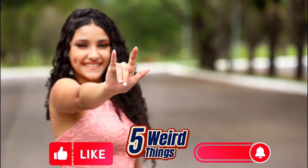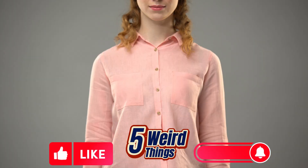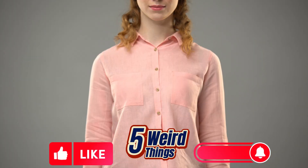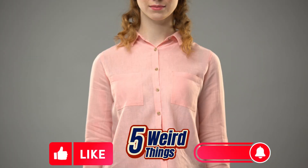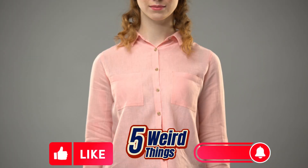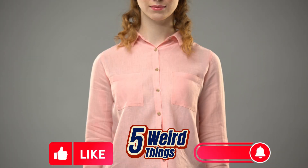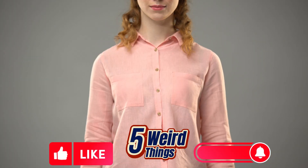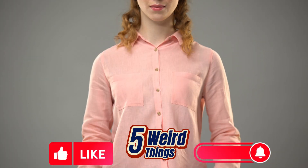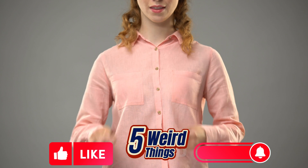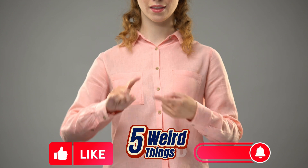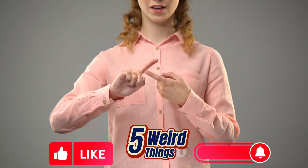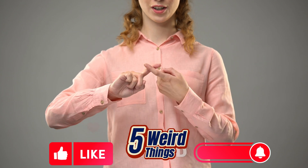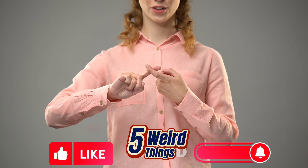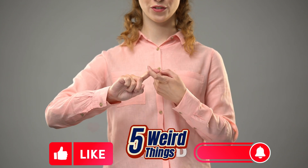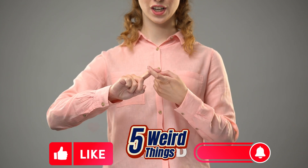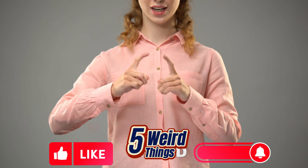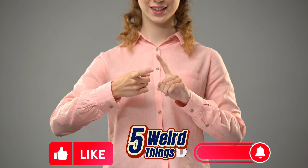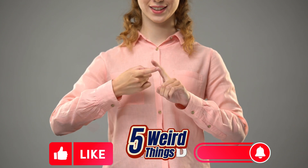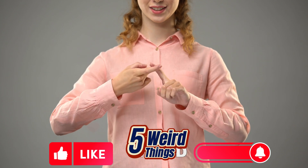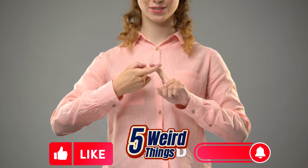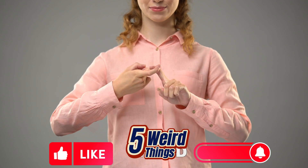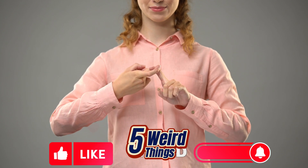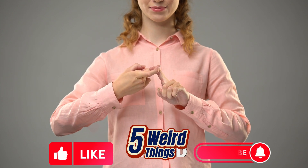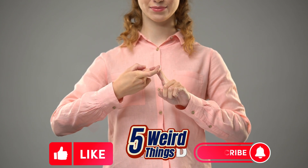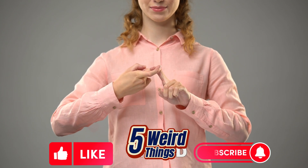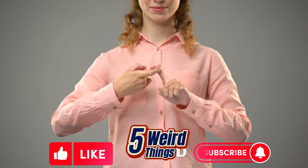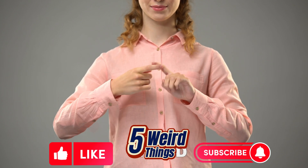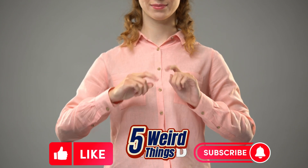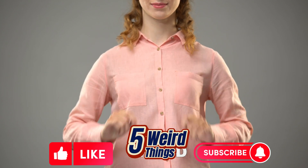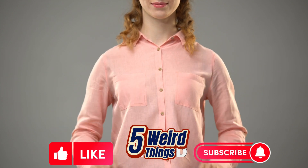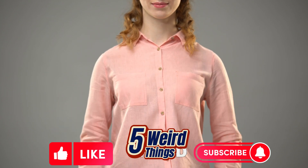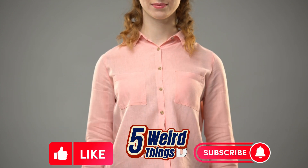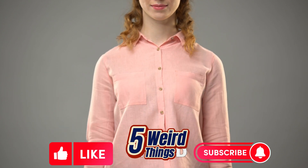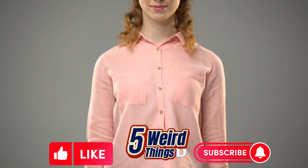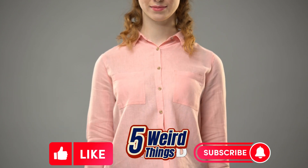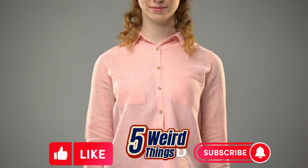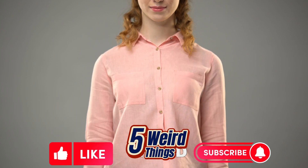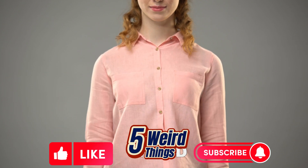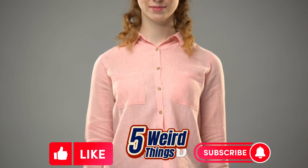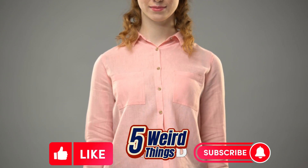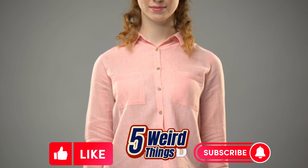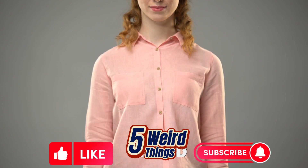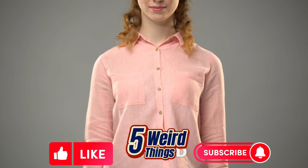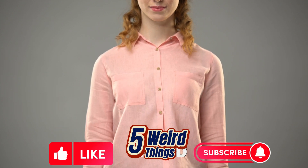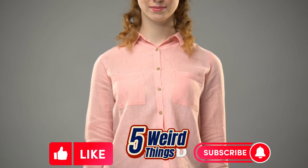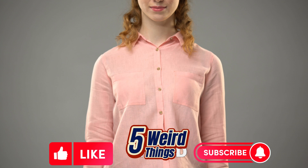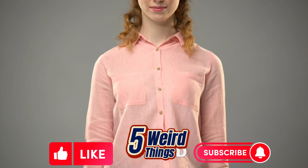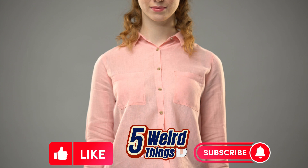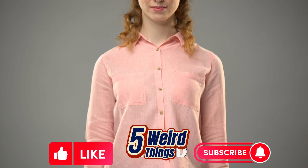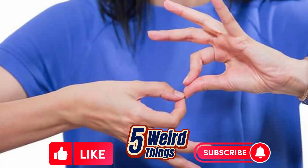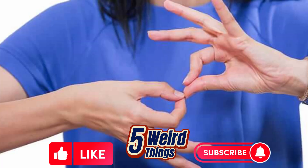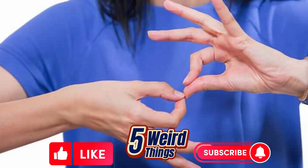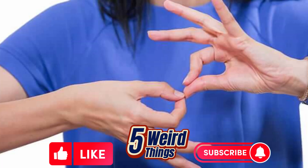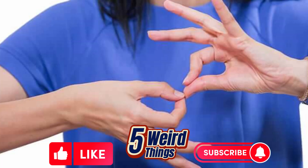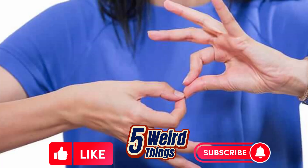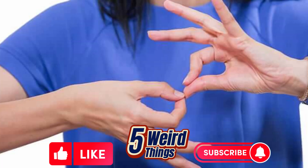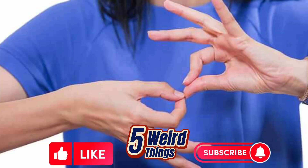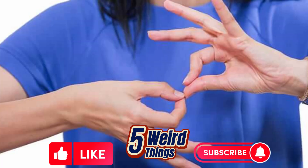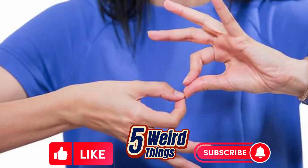a movie called Children of a Lesser God with Marlee Matlin. It was a great film. I mean, we never had anybody in my extended family that was deaf, so